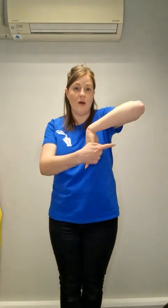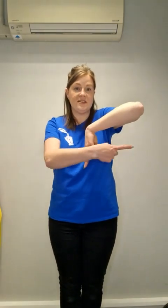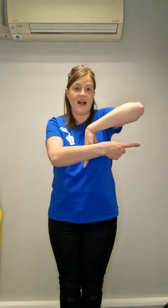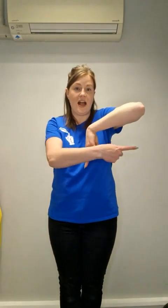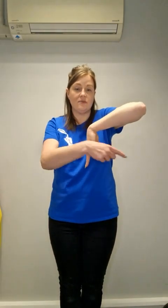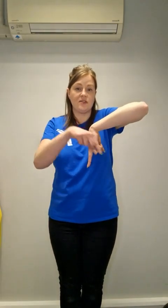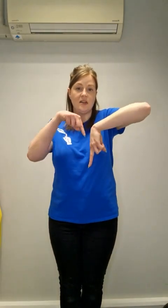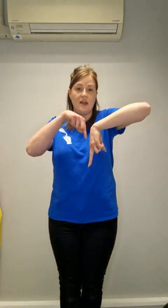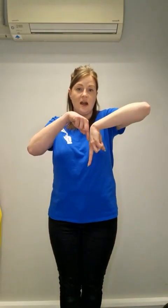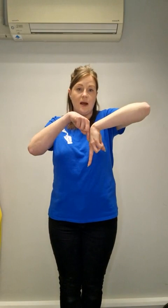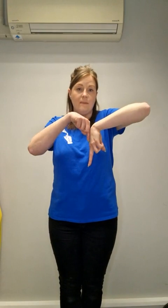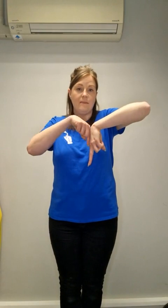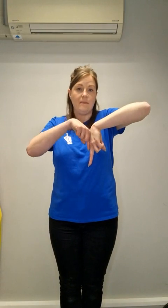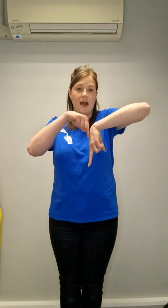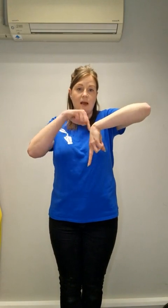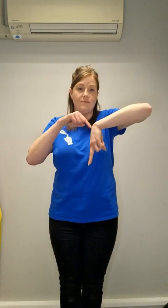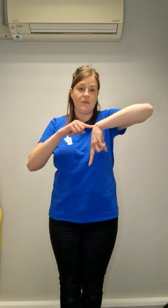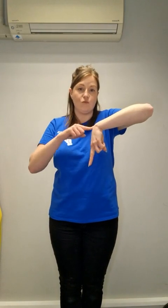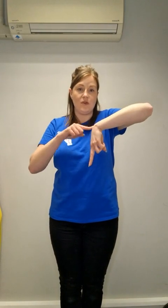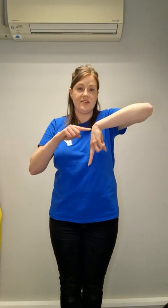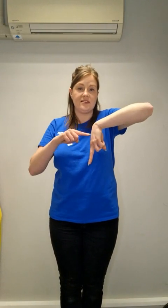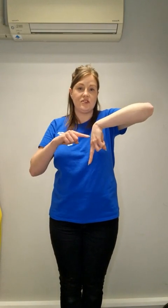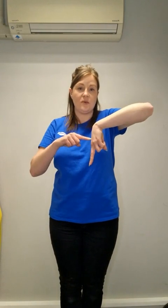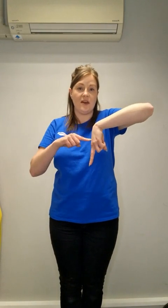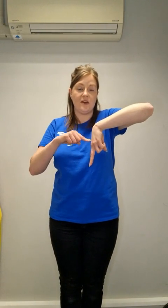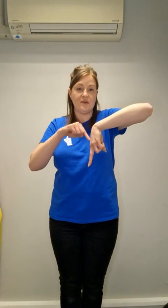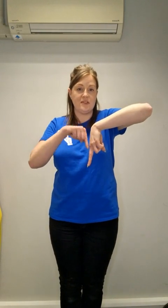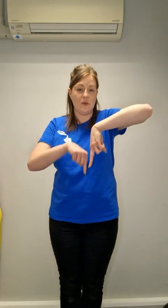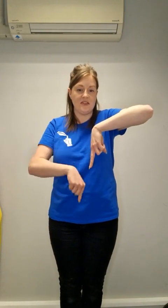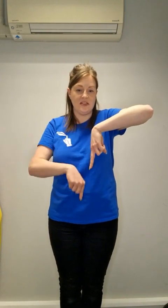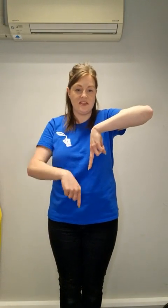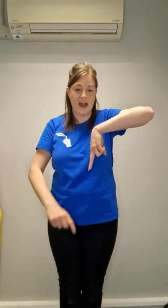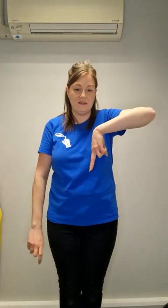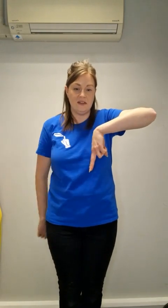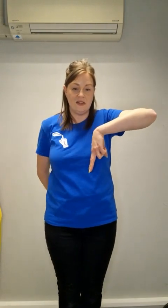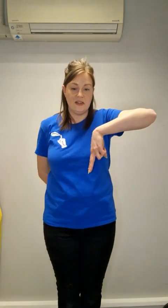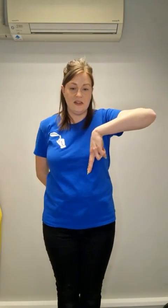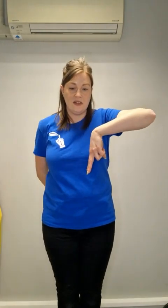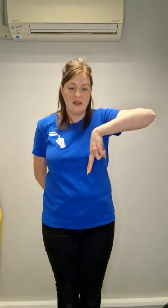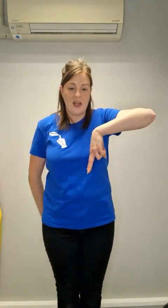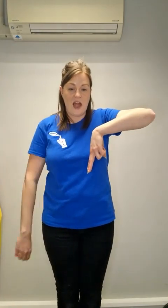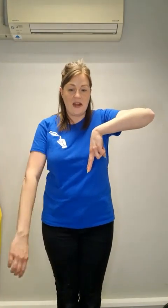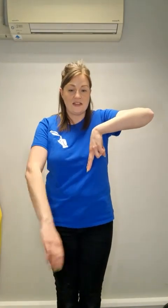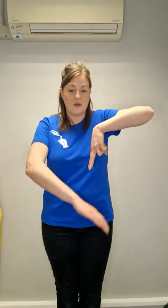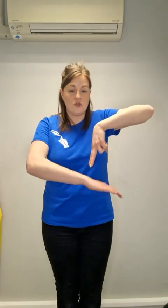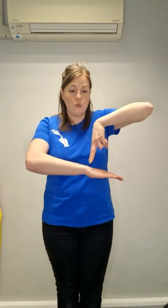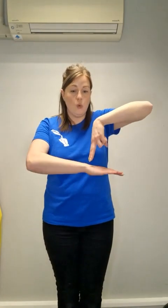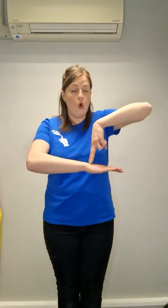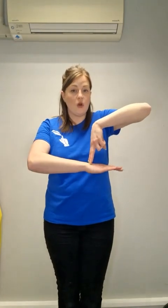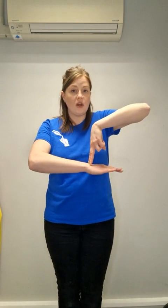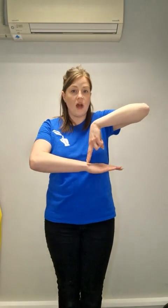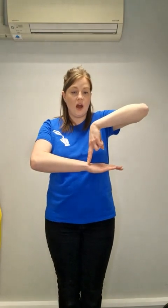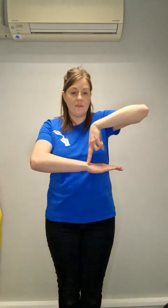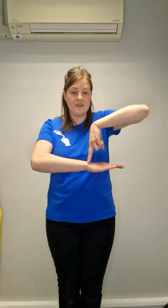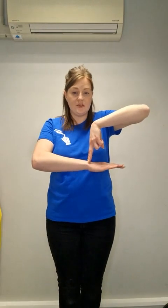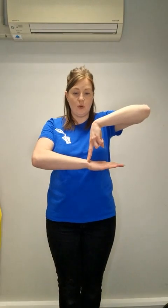is out, our wrist to our knuckles is pointing down. And it's going to walk up,